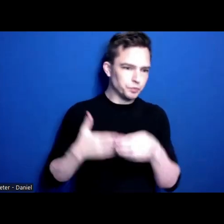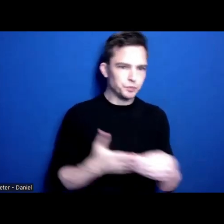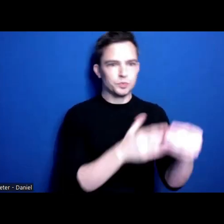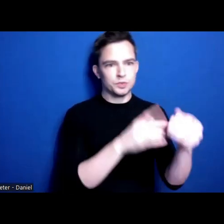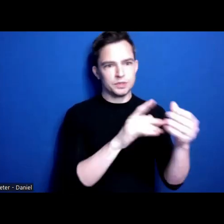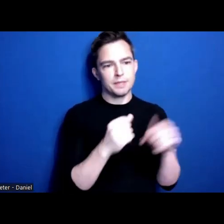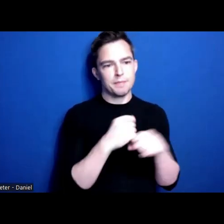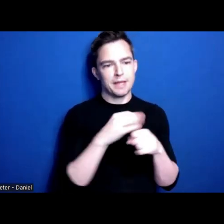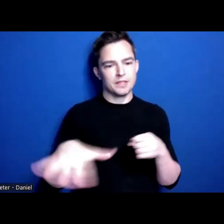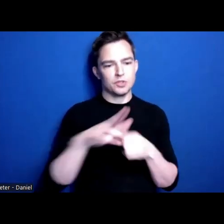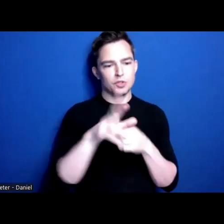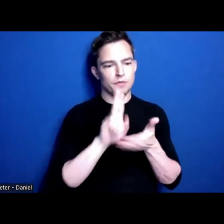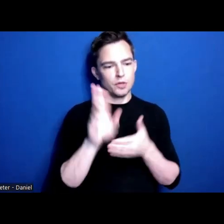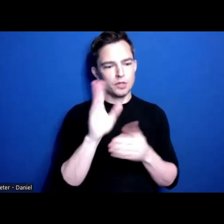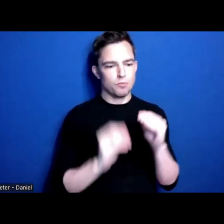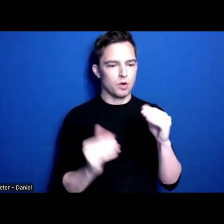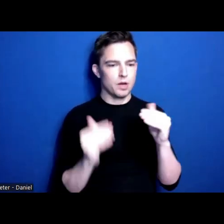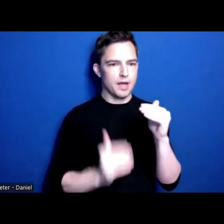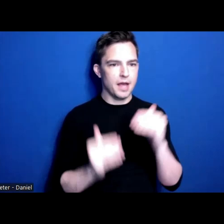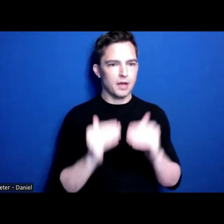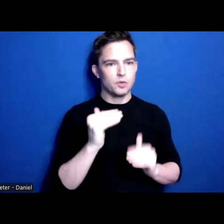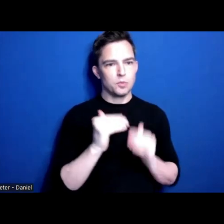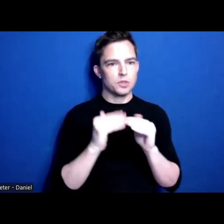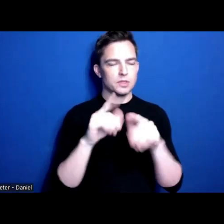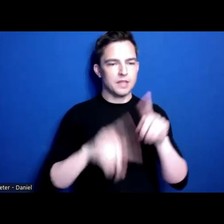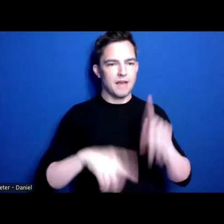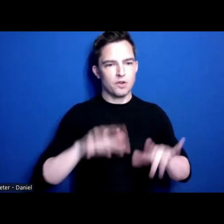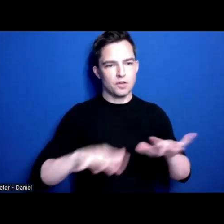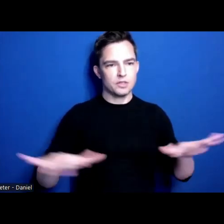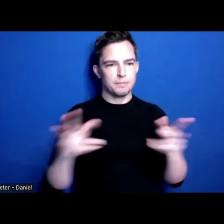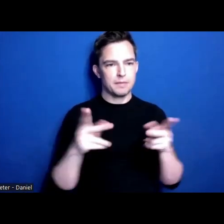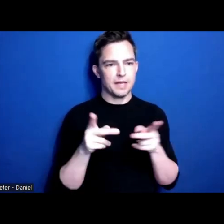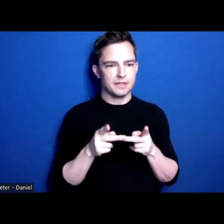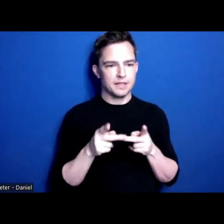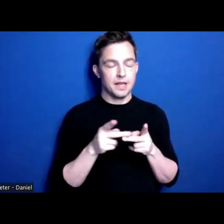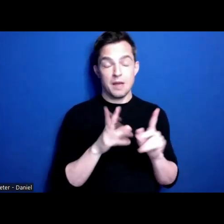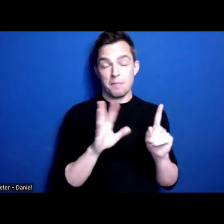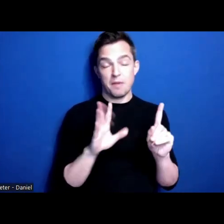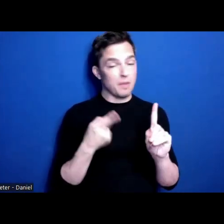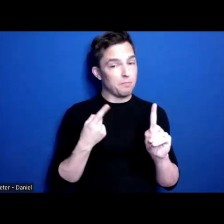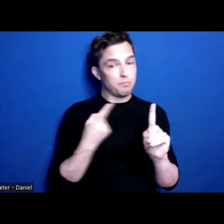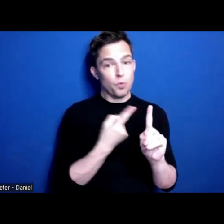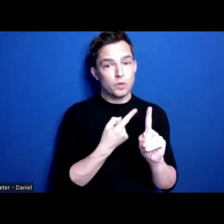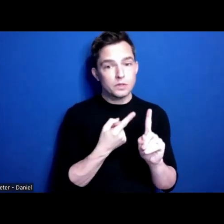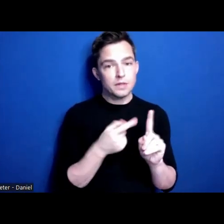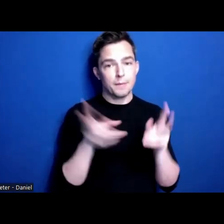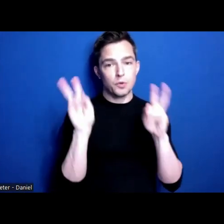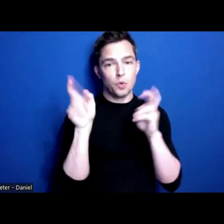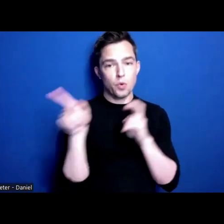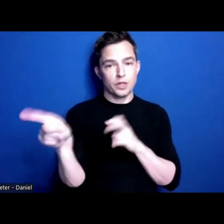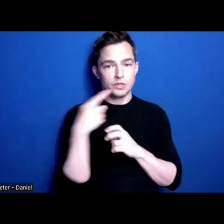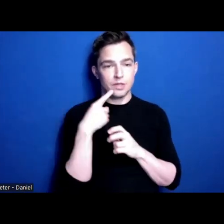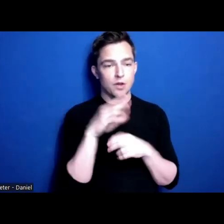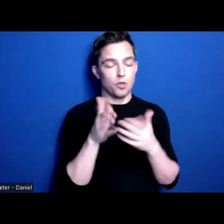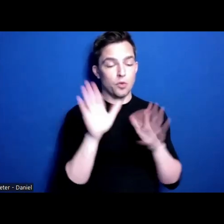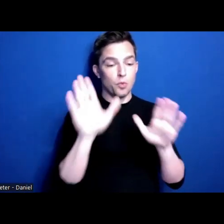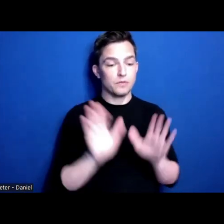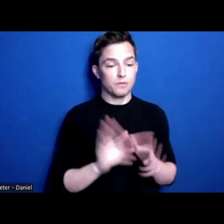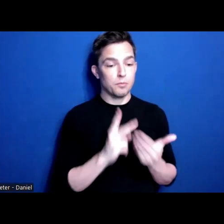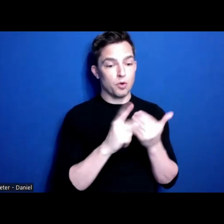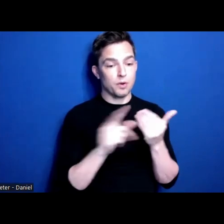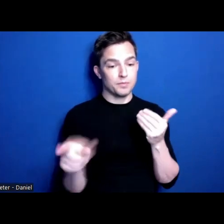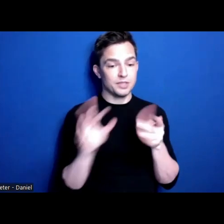diverse space. The bottom line, she said, and I'm quoting her here, is that all the wonderful initiatives